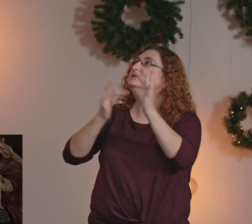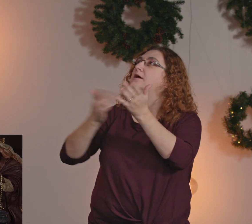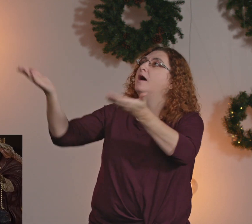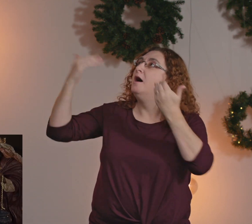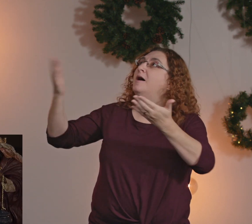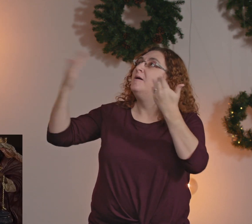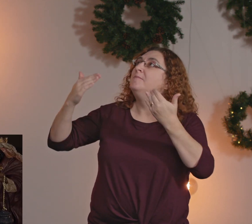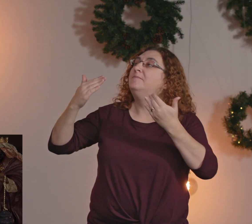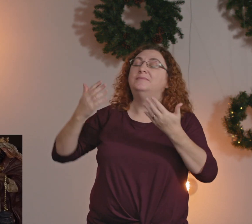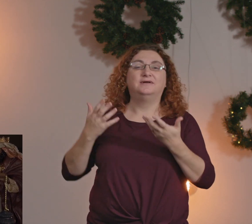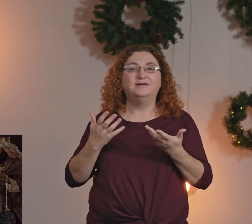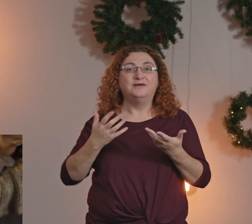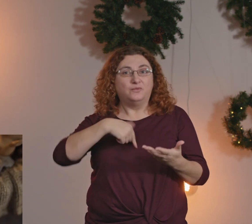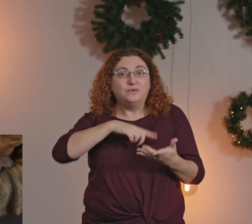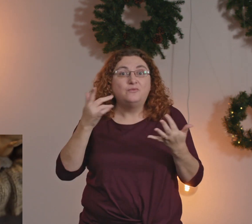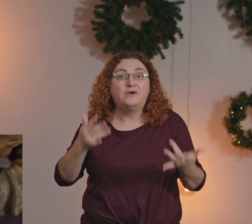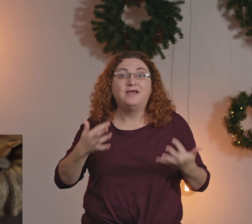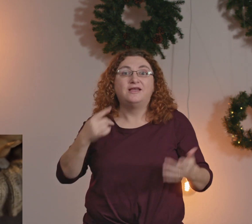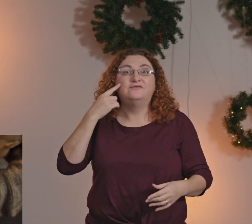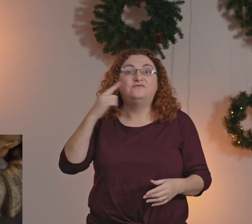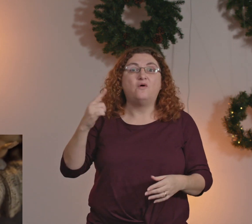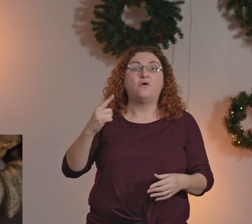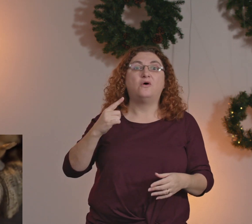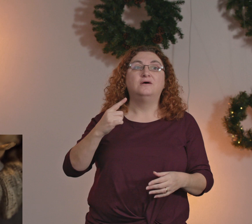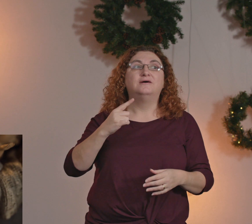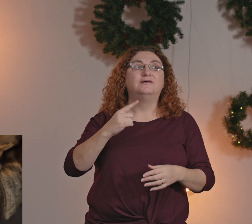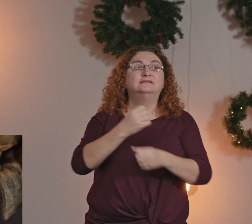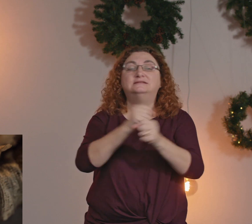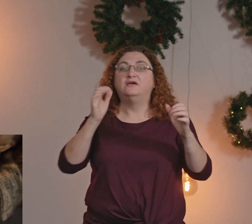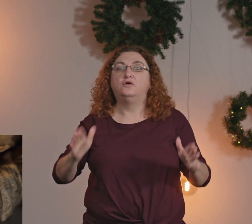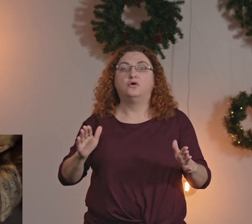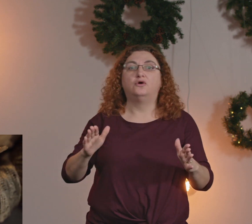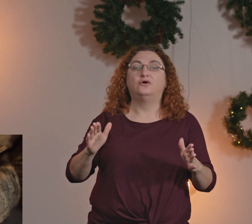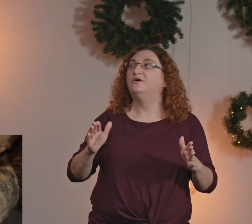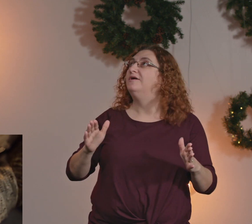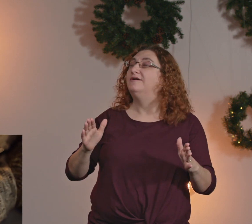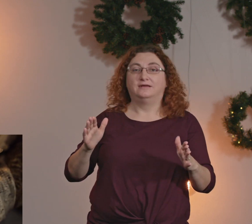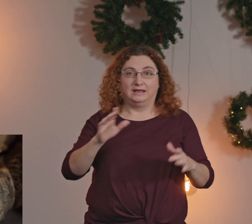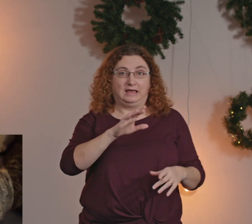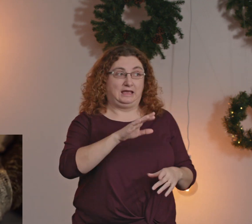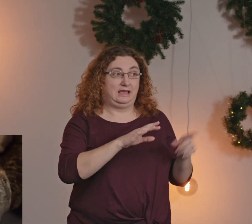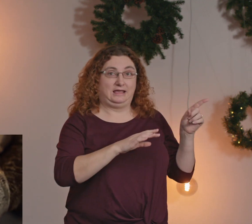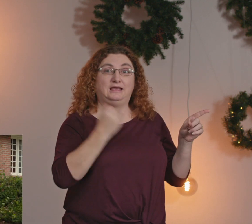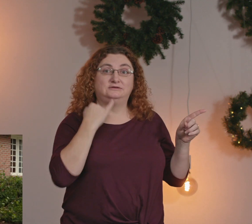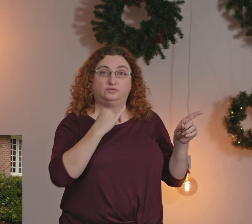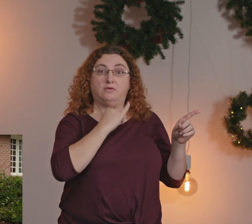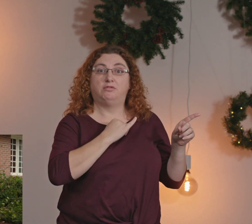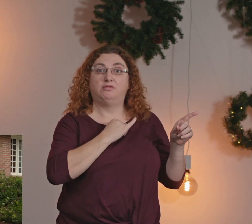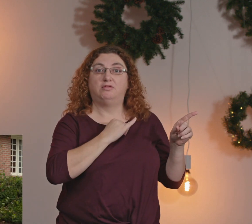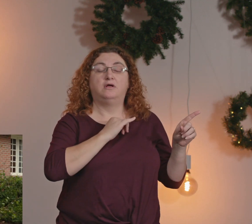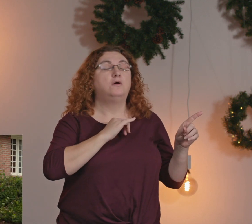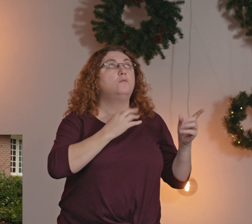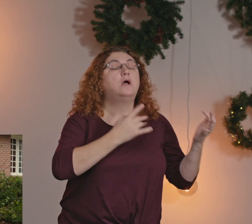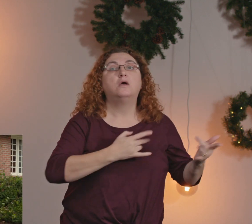longing for the arrival of the Messiah, the Son of God, the Deliverer that Israel was was expecting. See, Israel had waited